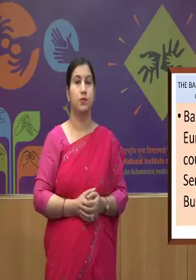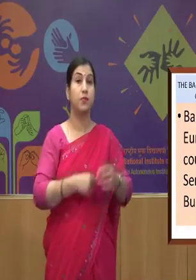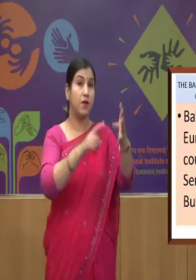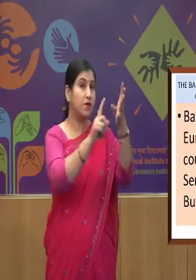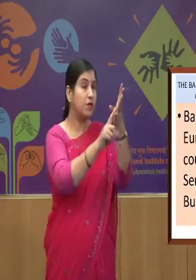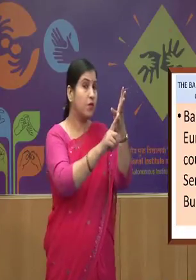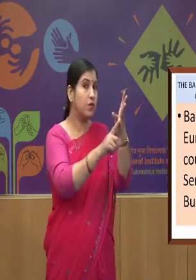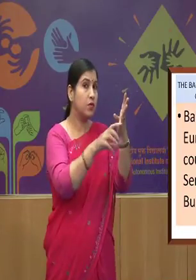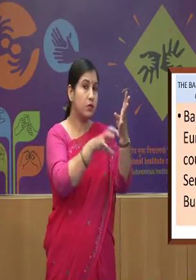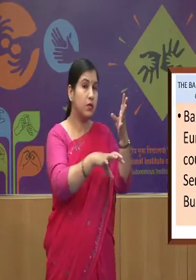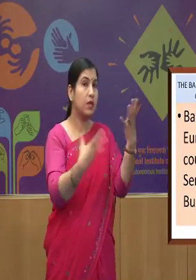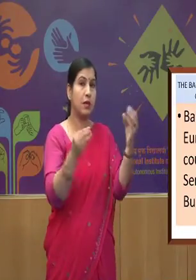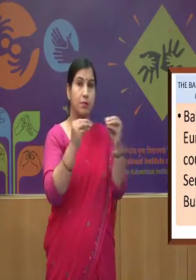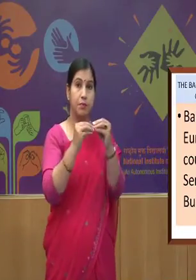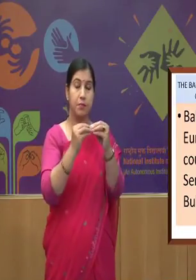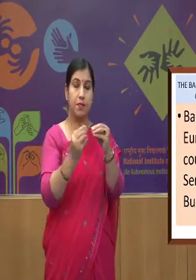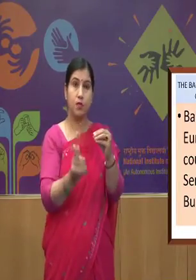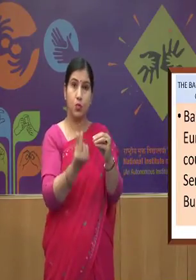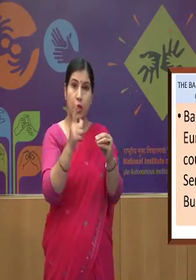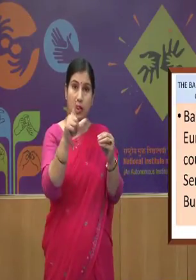fourth country Bulgaria,